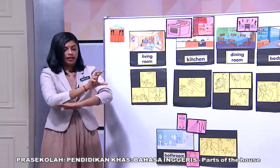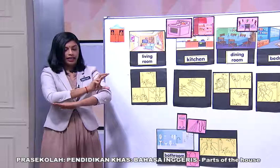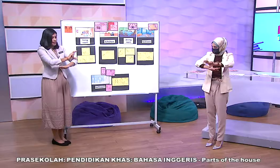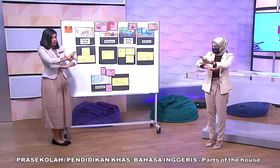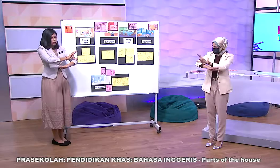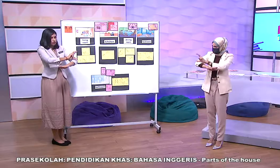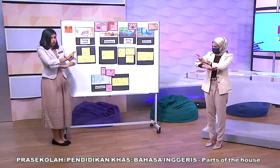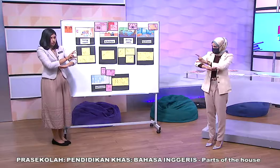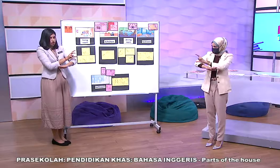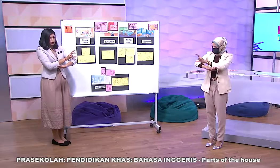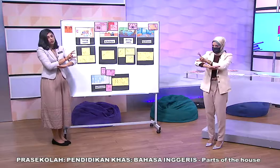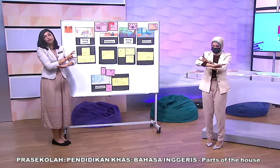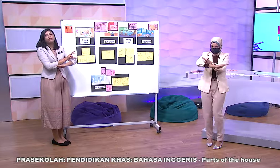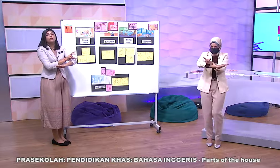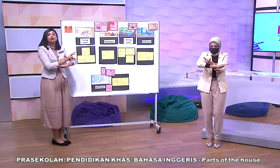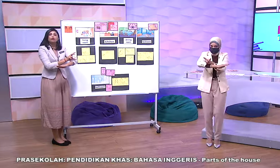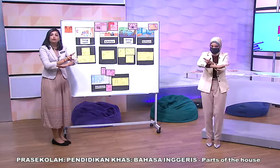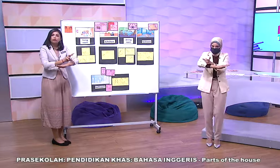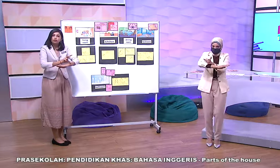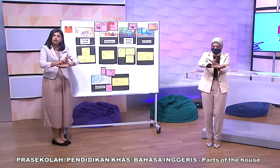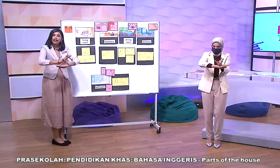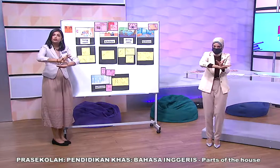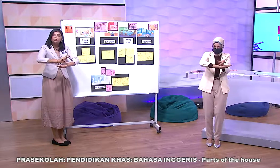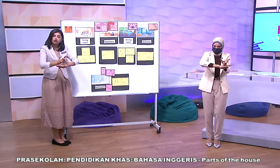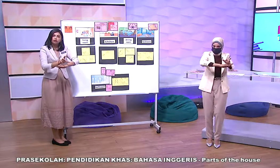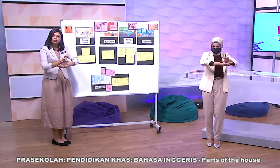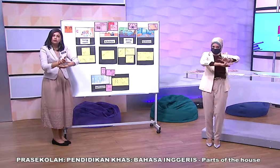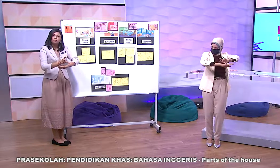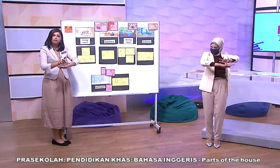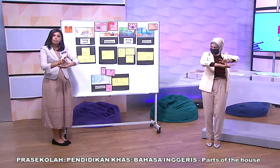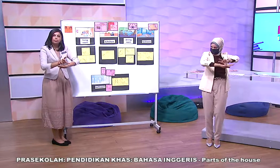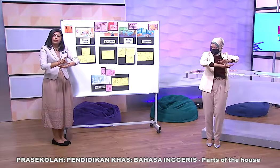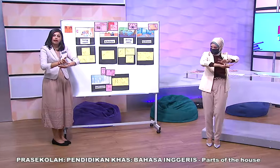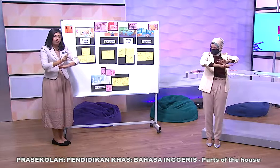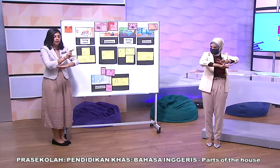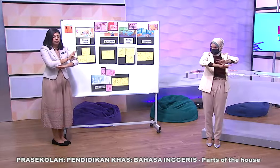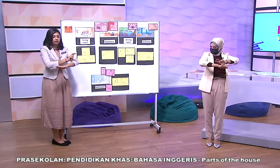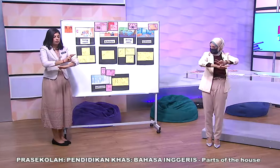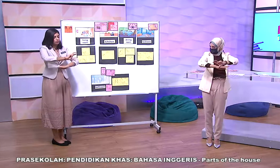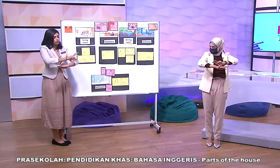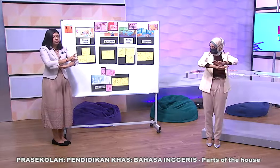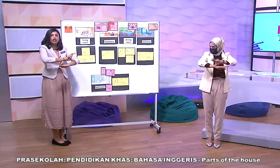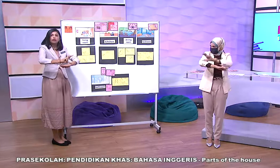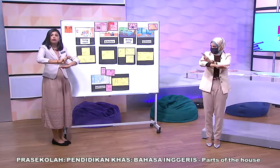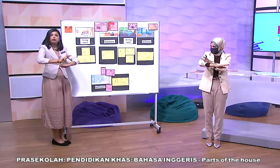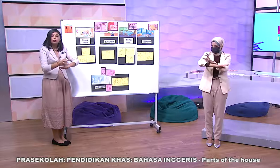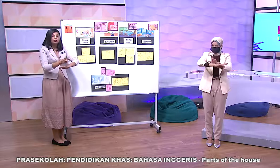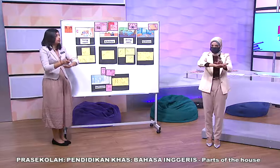again, you switch on. Switch on. You move and you switch on. Switch off. All right, okay. So you, it's like you're turning on